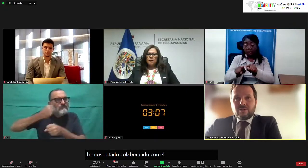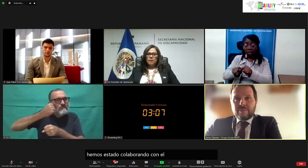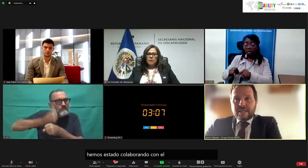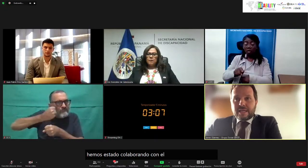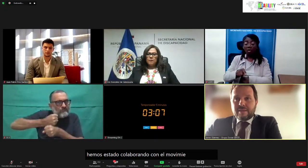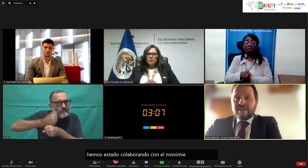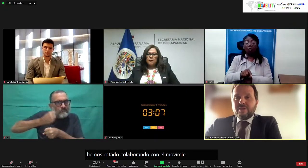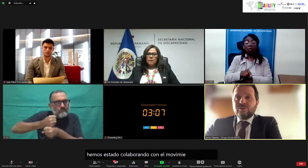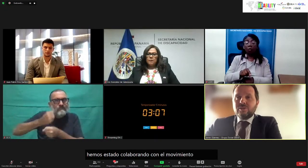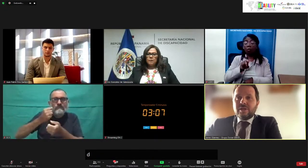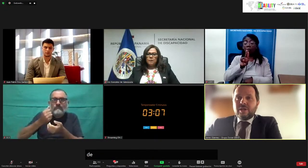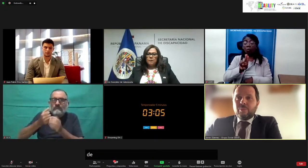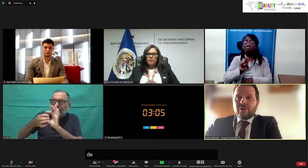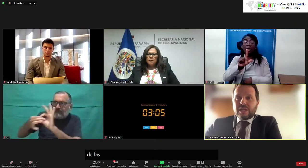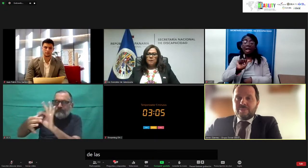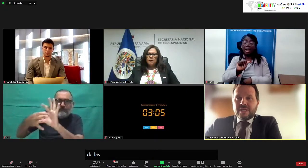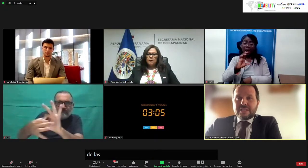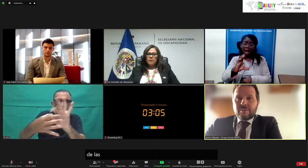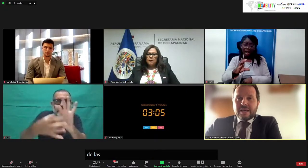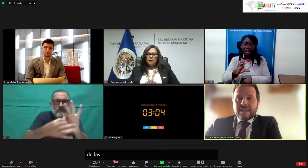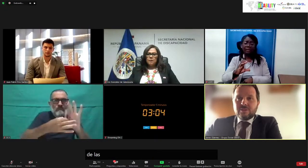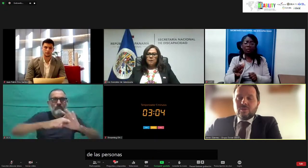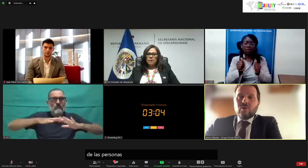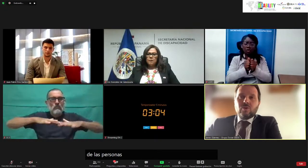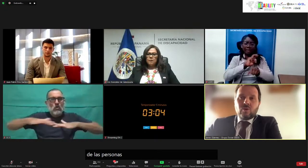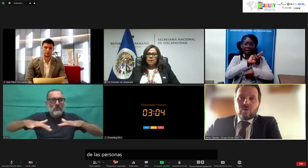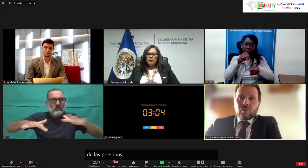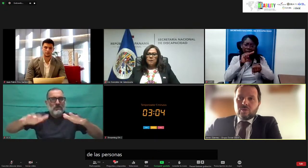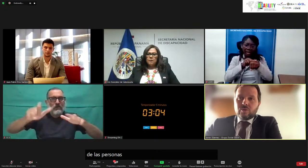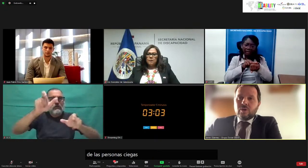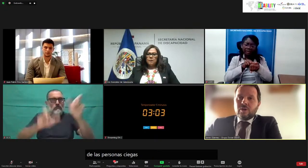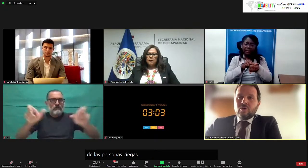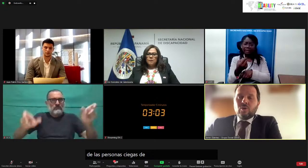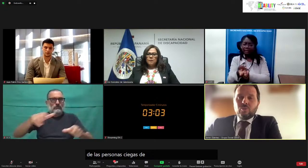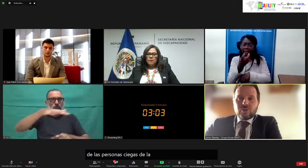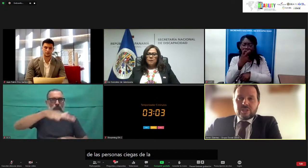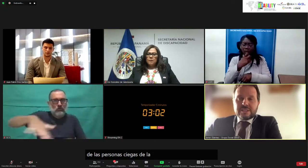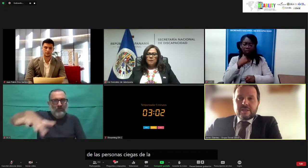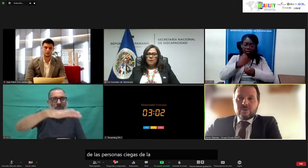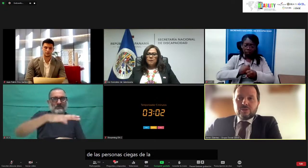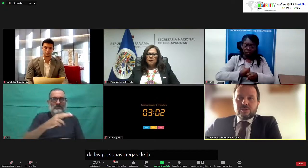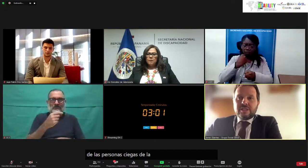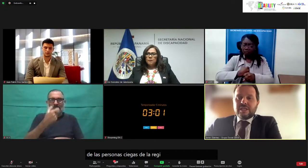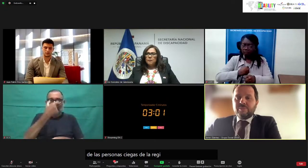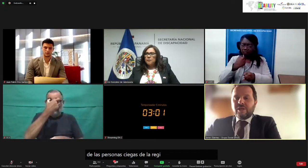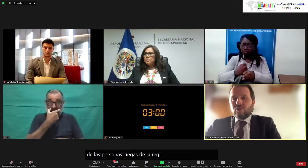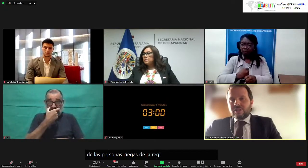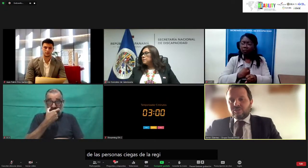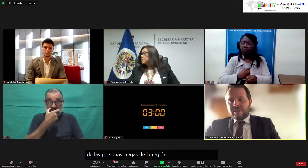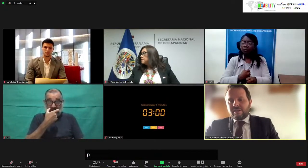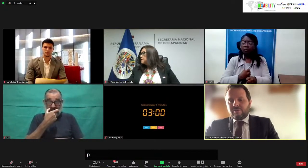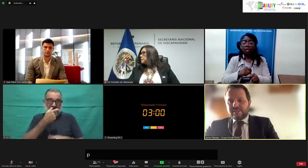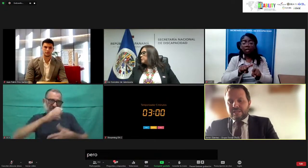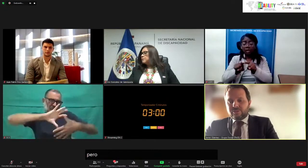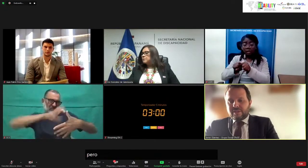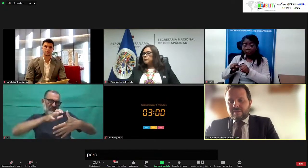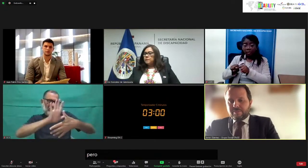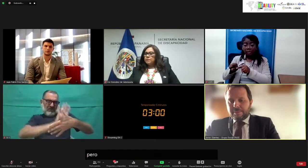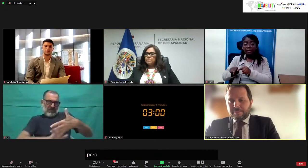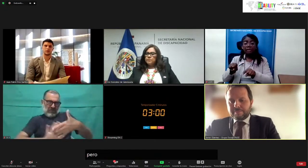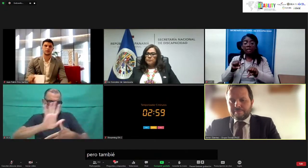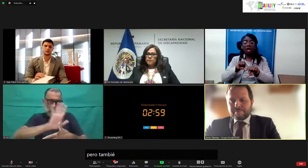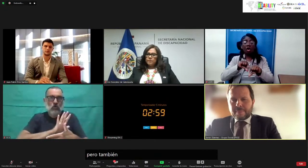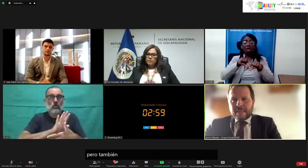represented by rulaik the latin american union of blind people but working shoulder and shoulder with several